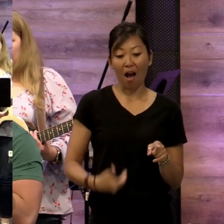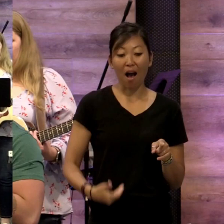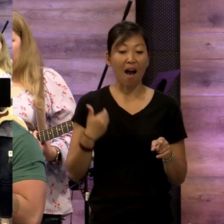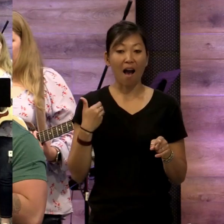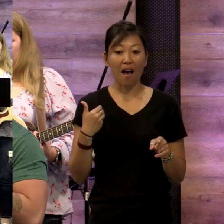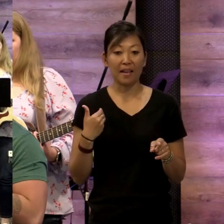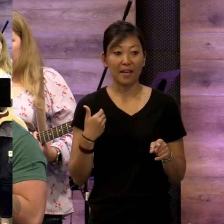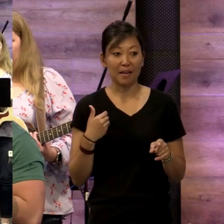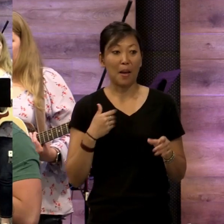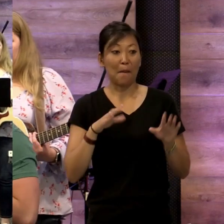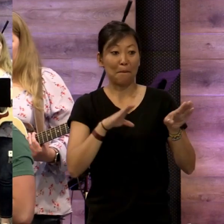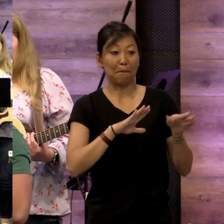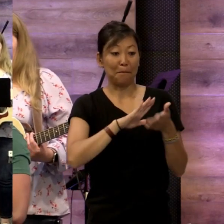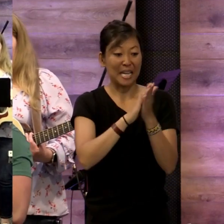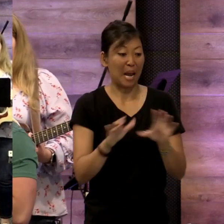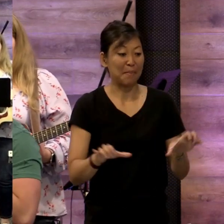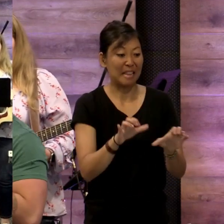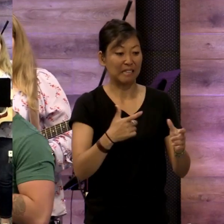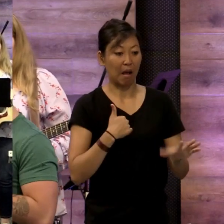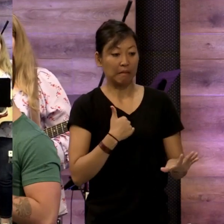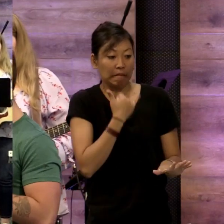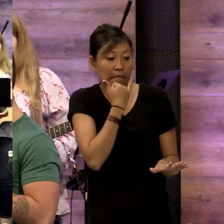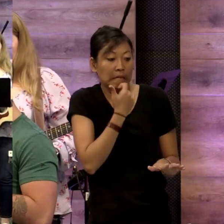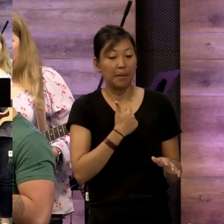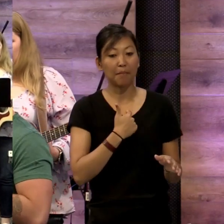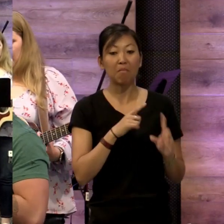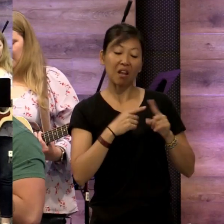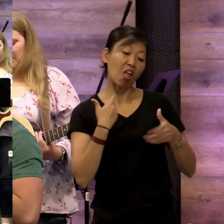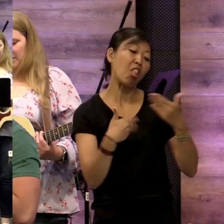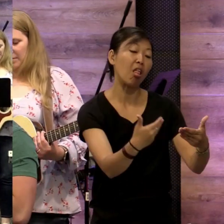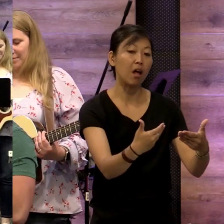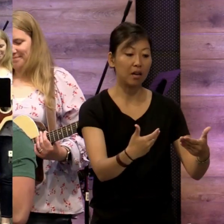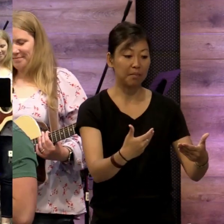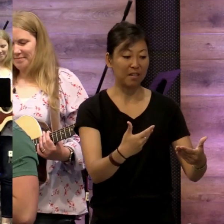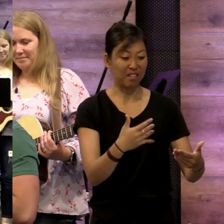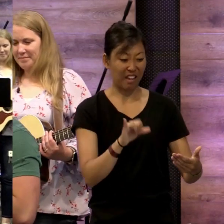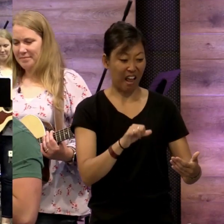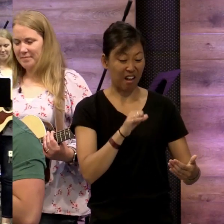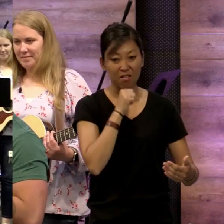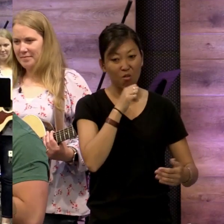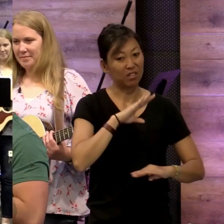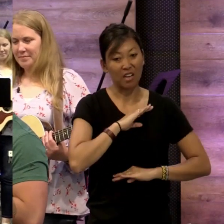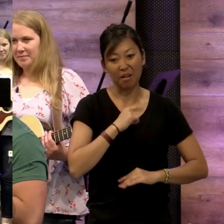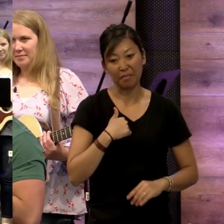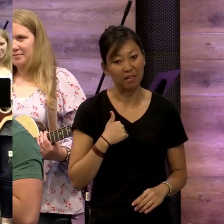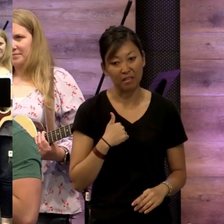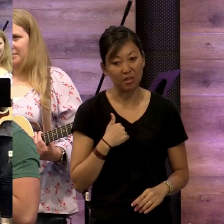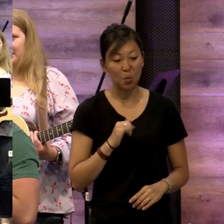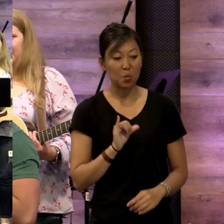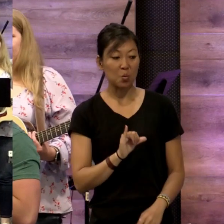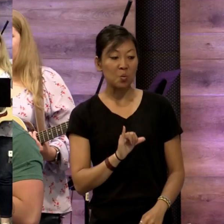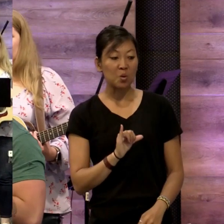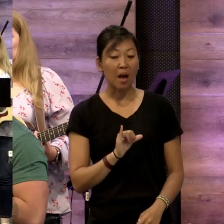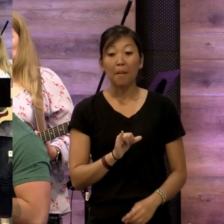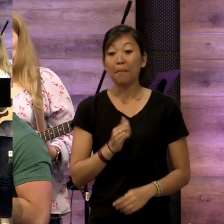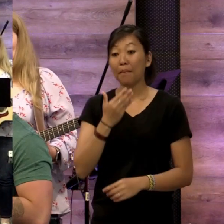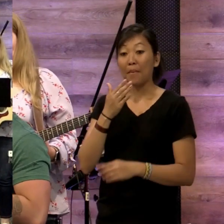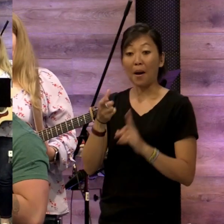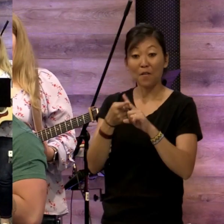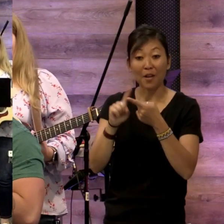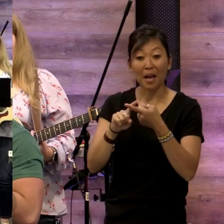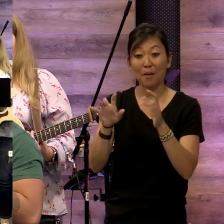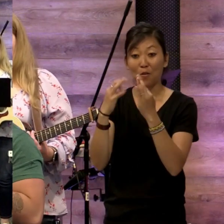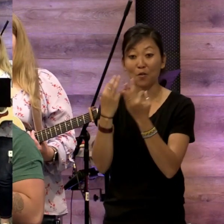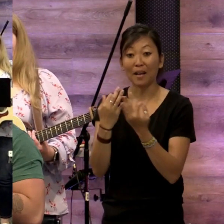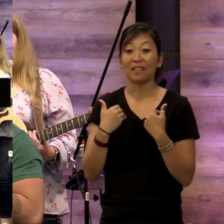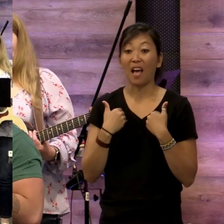who I wasn't and didn't want to be. I came to realize none of this truly fulfilled me at all. I've had such amazing examples through